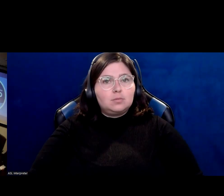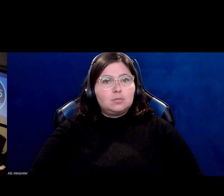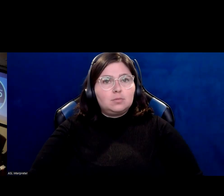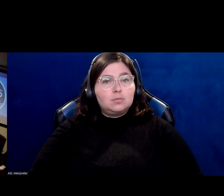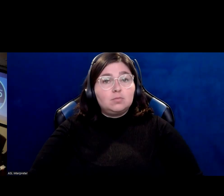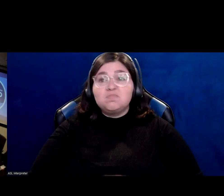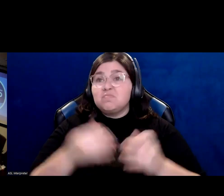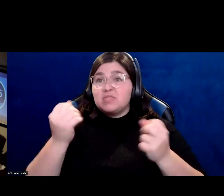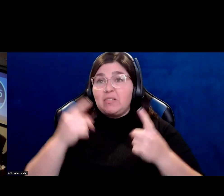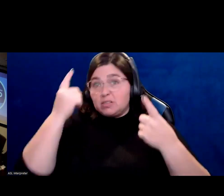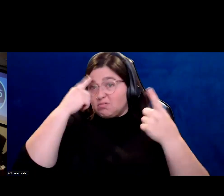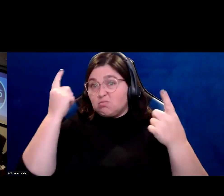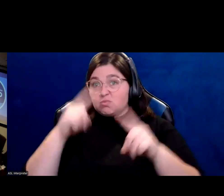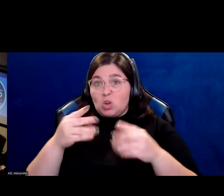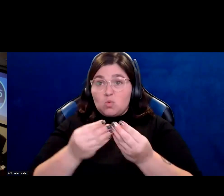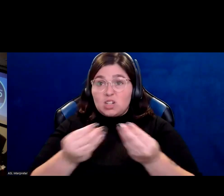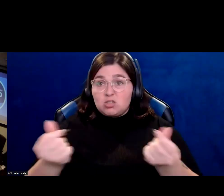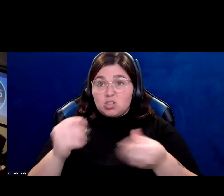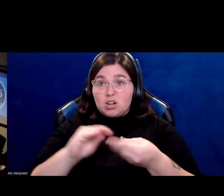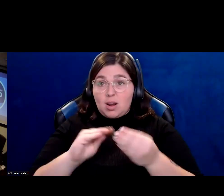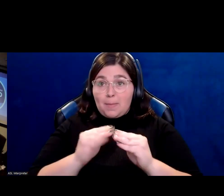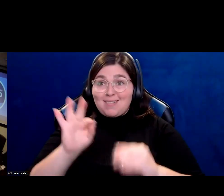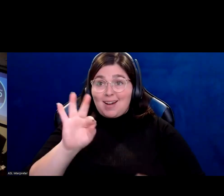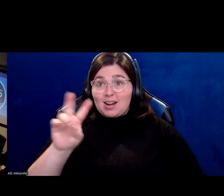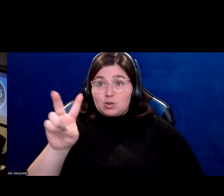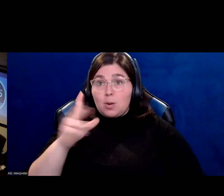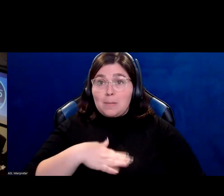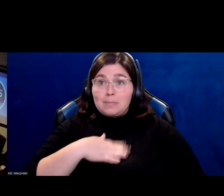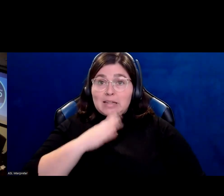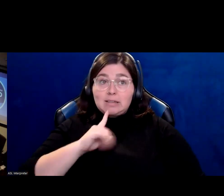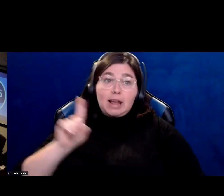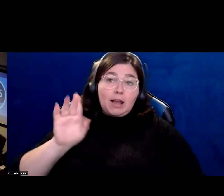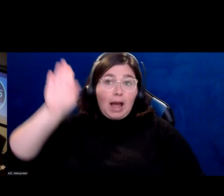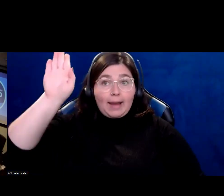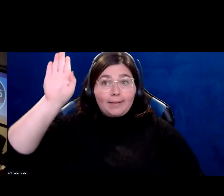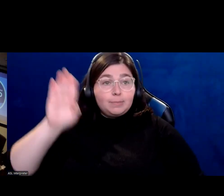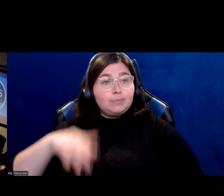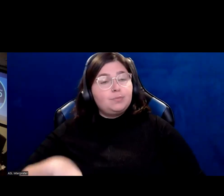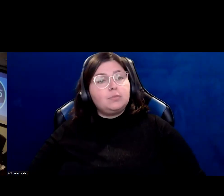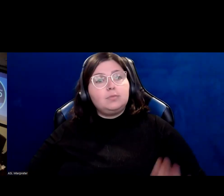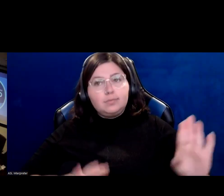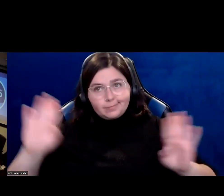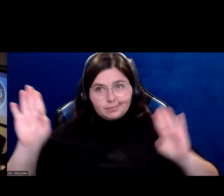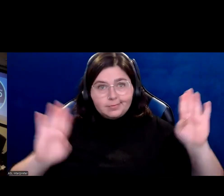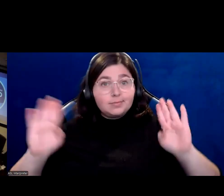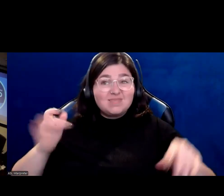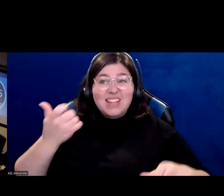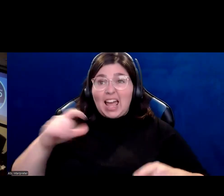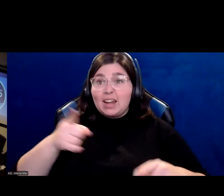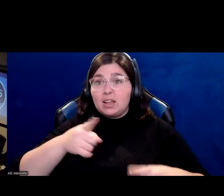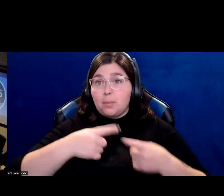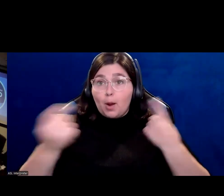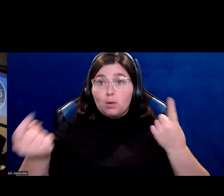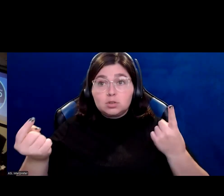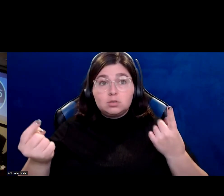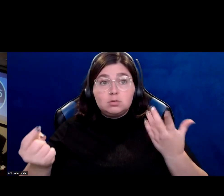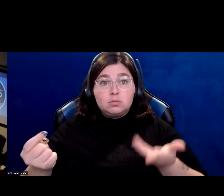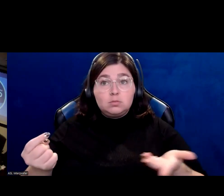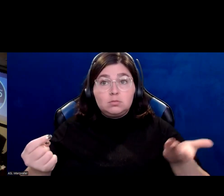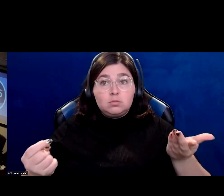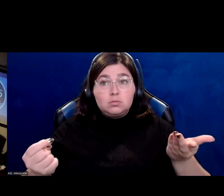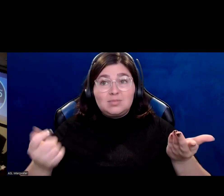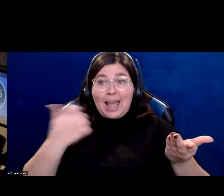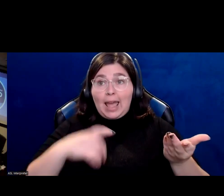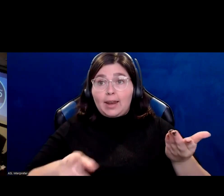All those in favor of resolution number 92, please indicate by saying aye. Aye. Aye. Aye. Are there any opposed?